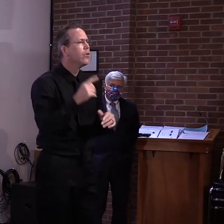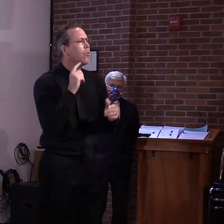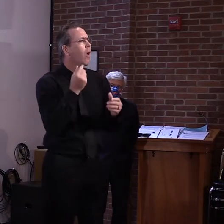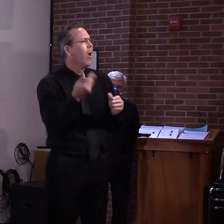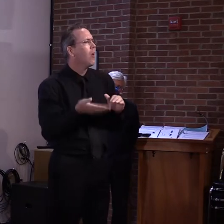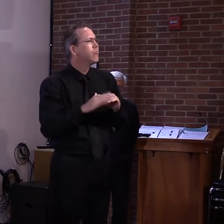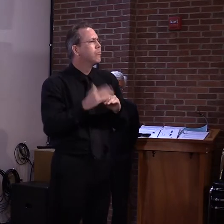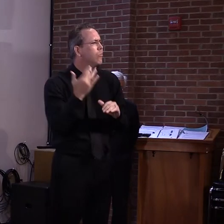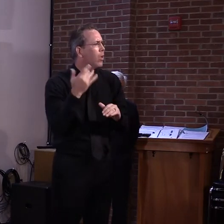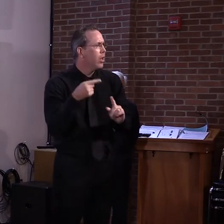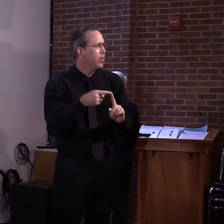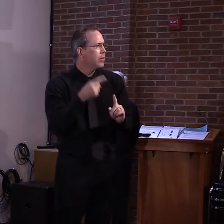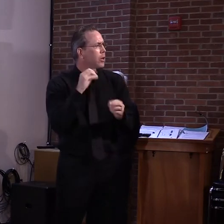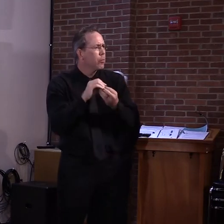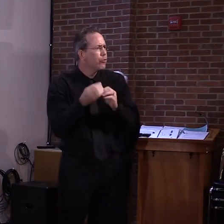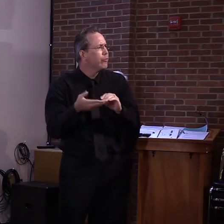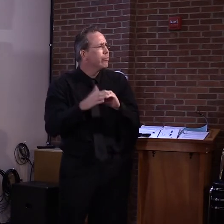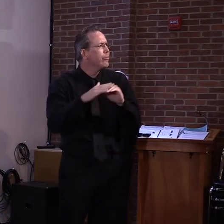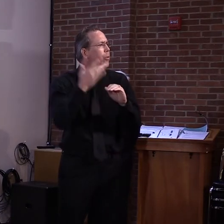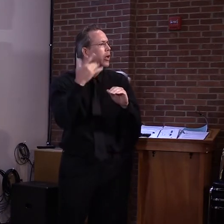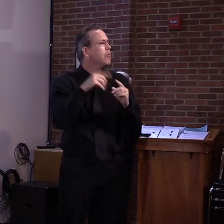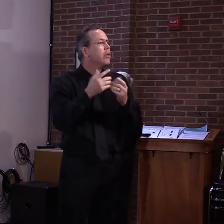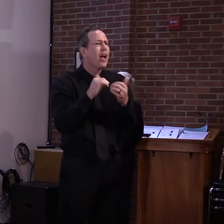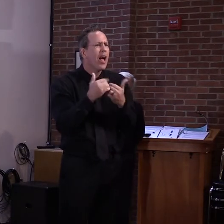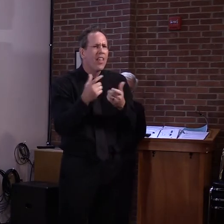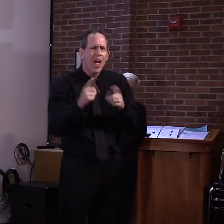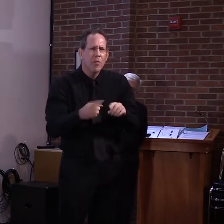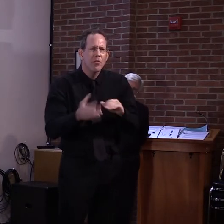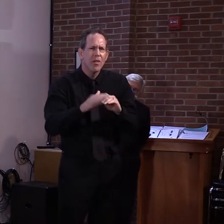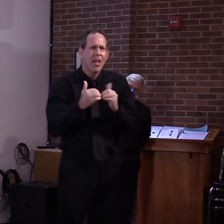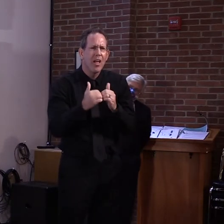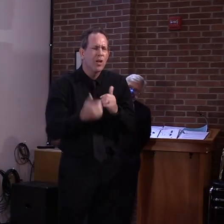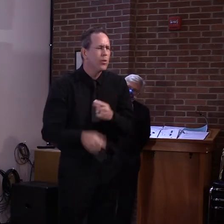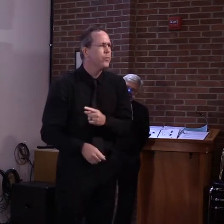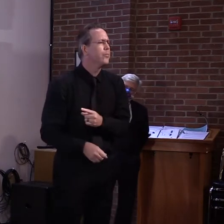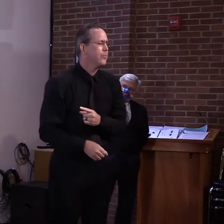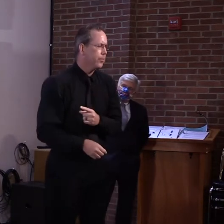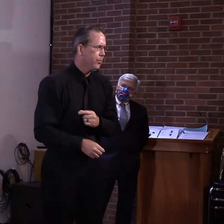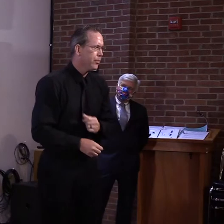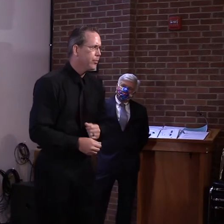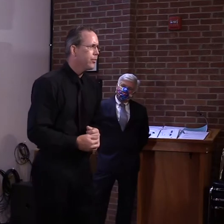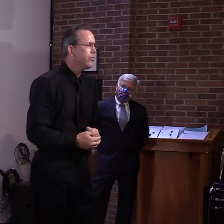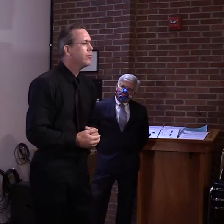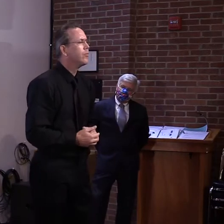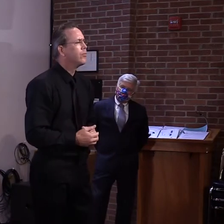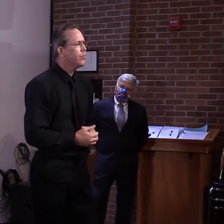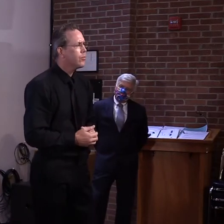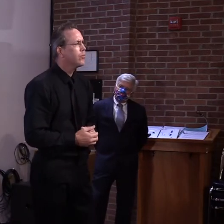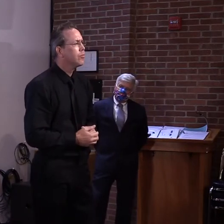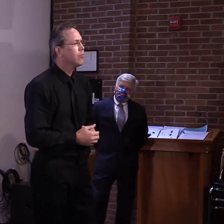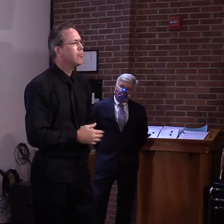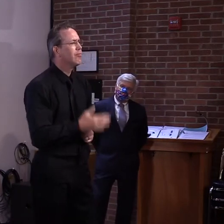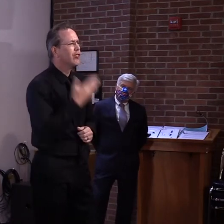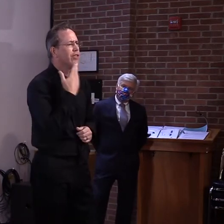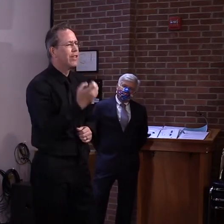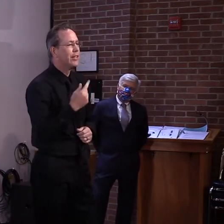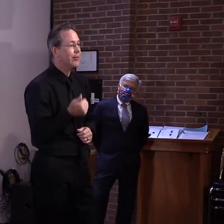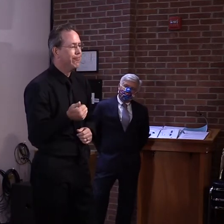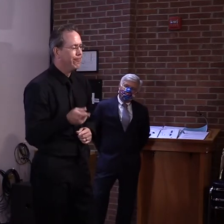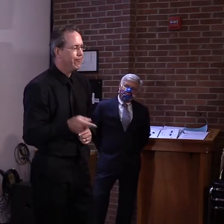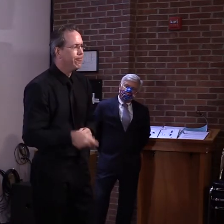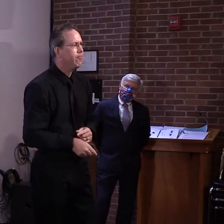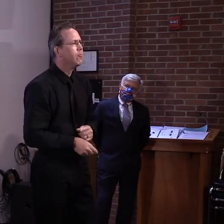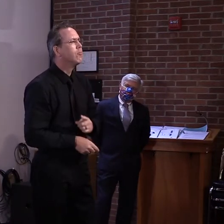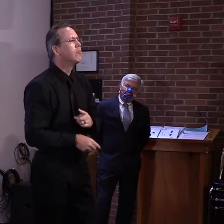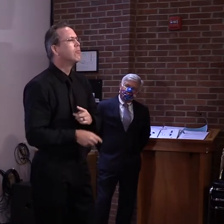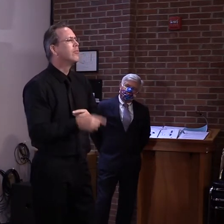anticipating that increase in September. Yeah, for sure. Thanks, Pete. So first, you know, just think about those 33 students that